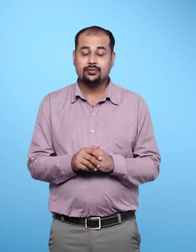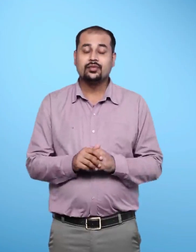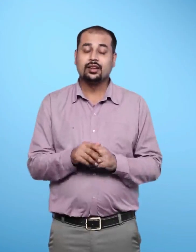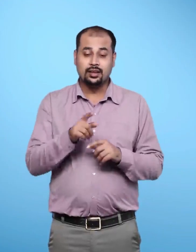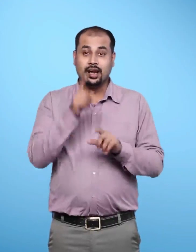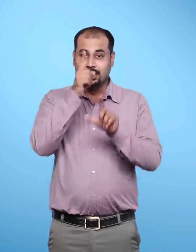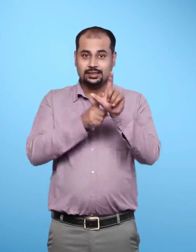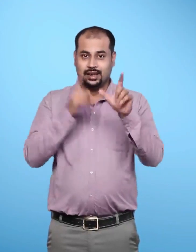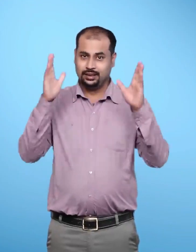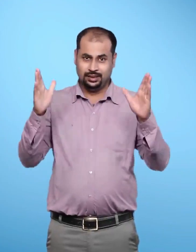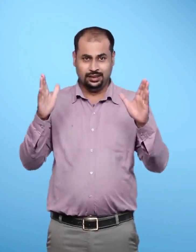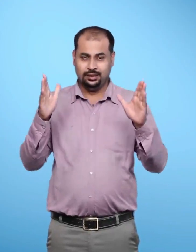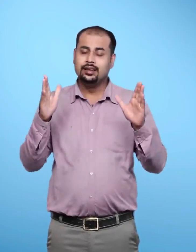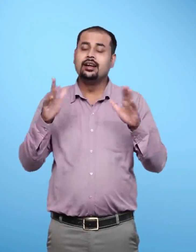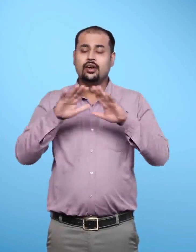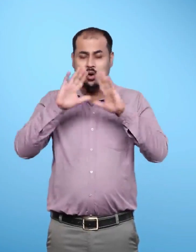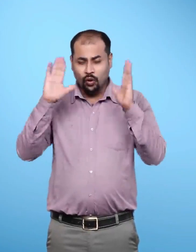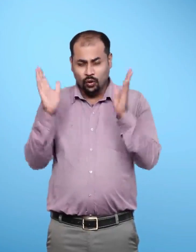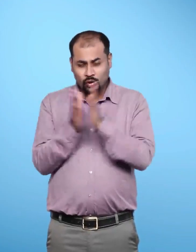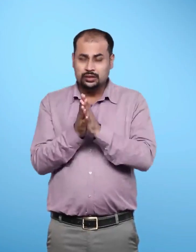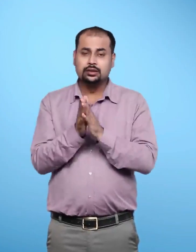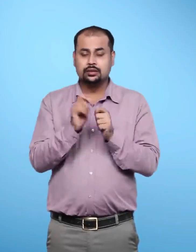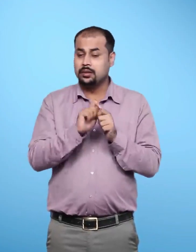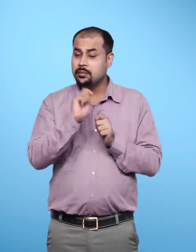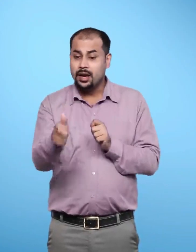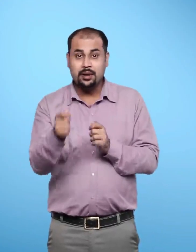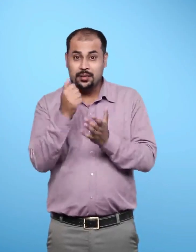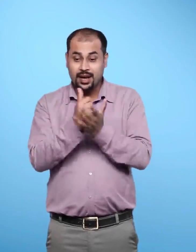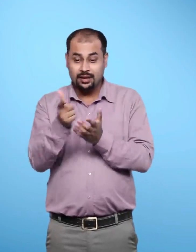How much money did she pay back to the bank?